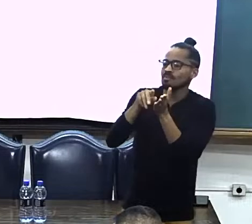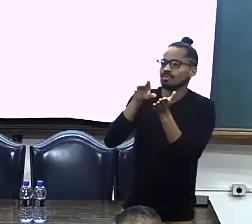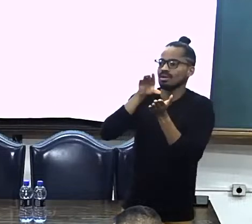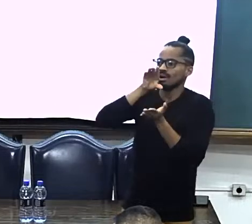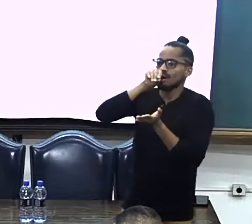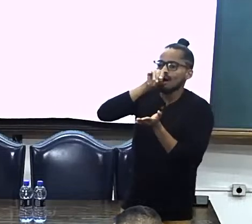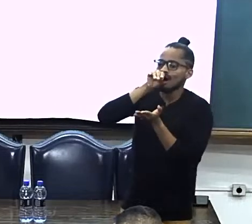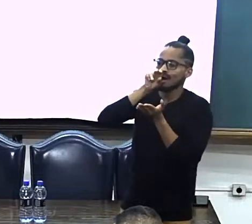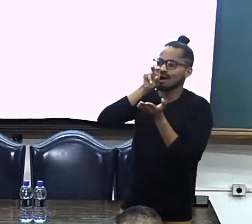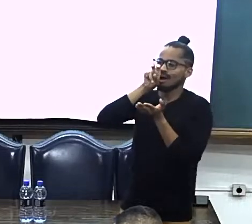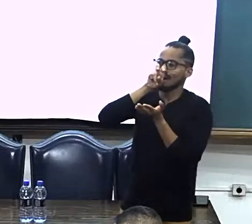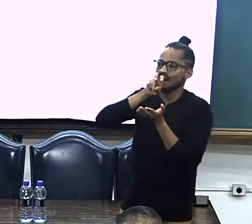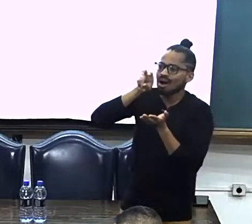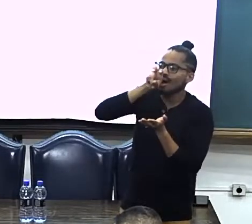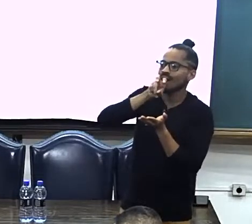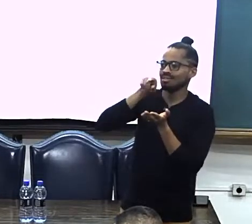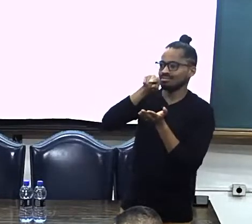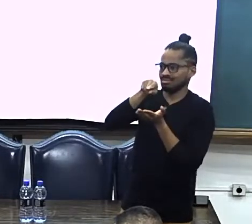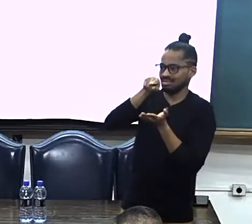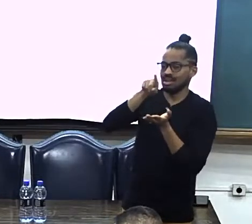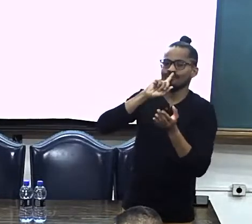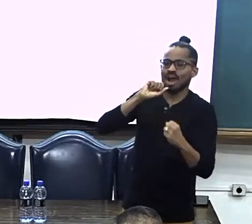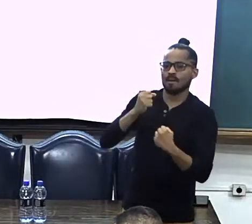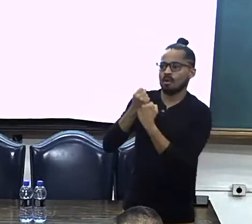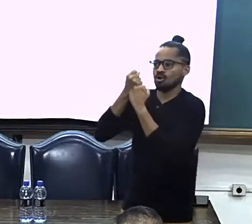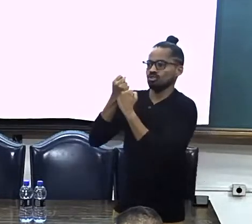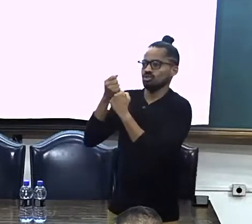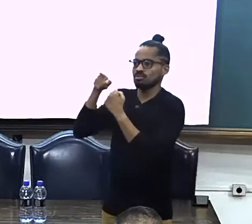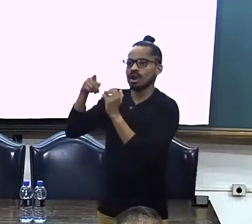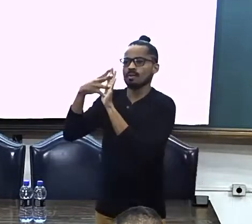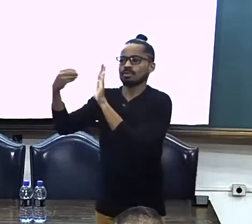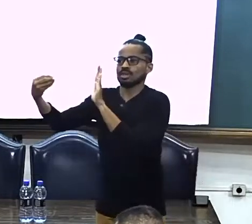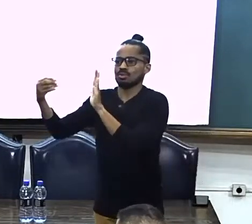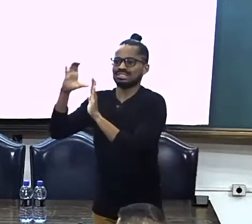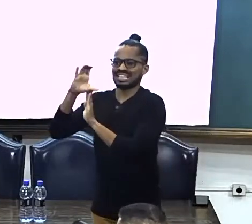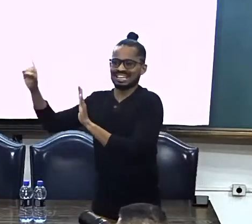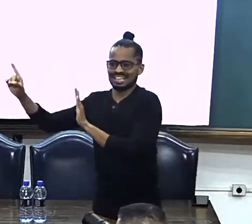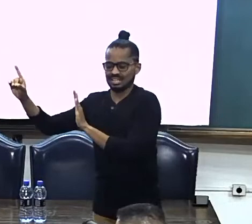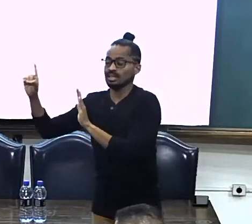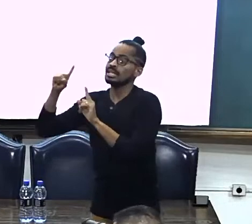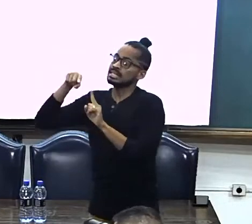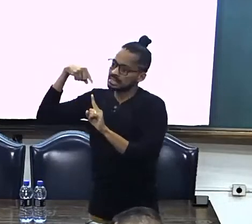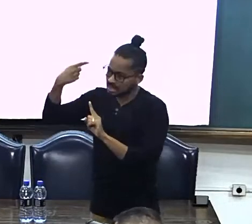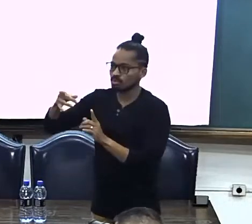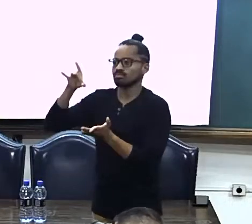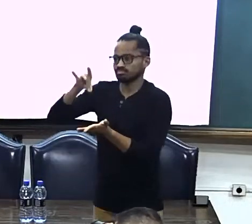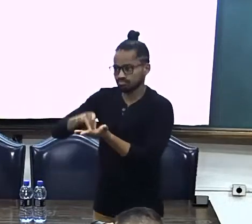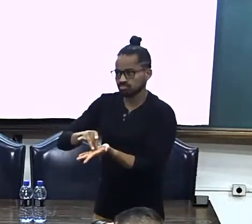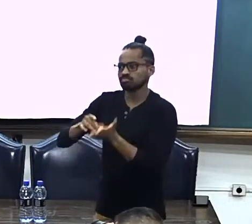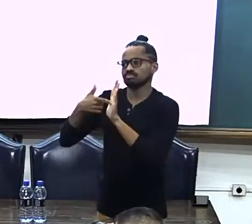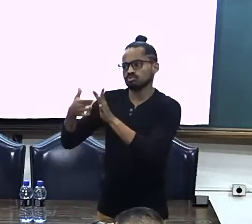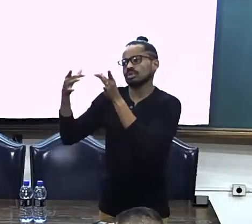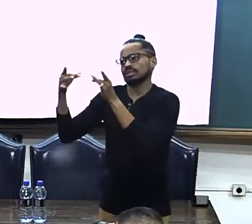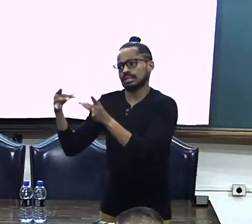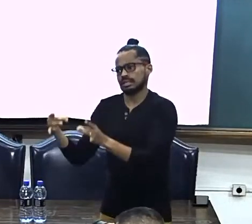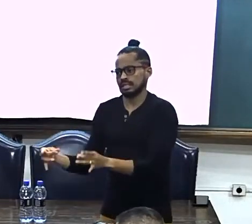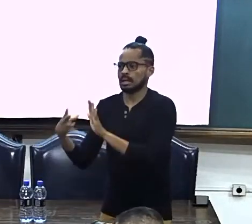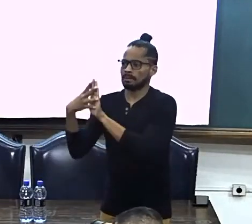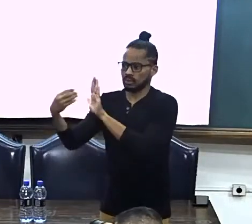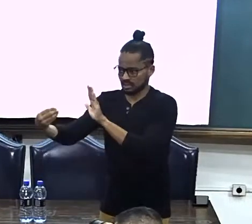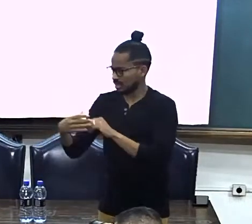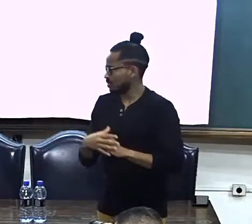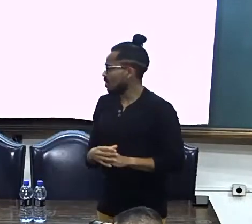and amplifies his model. And then I will talk about his model. I think